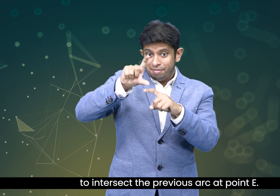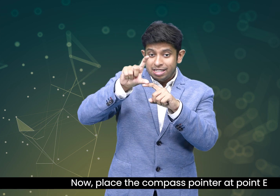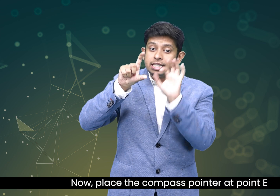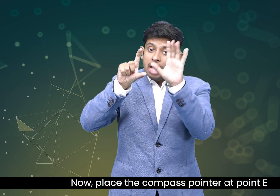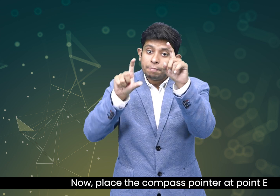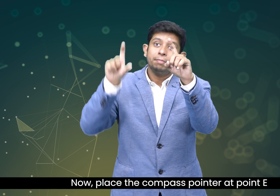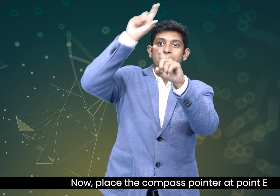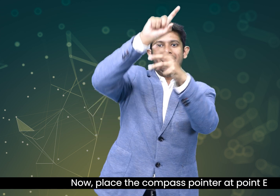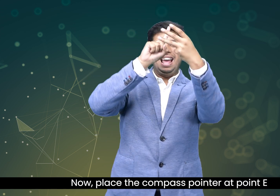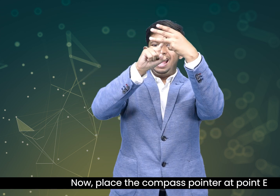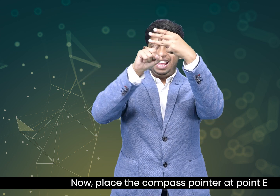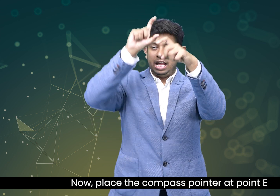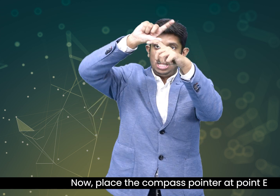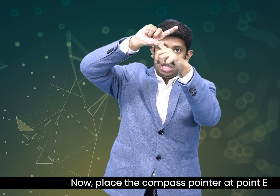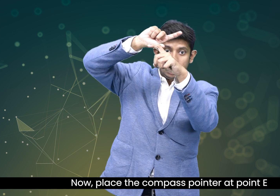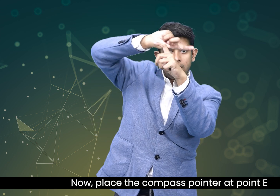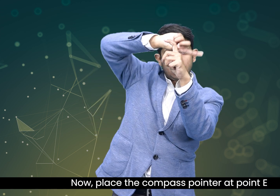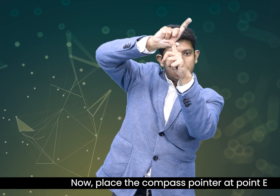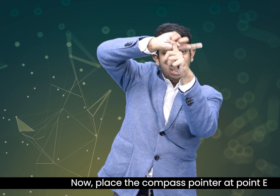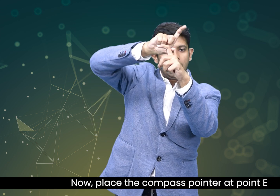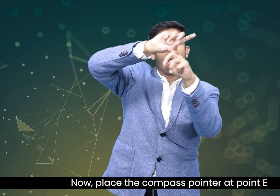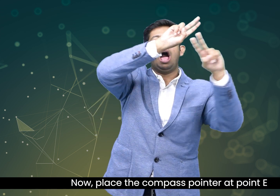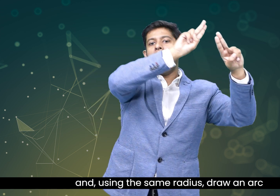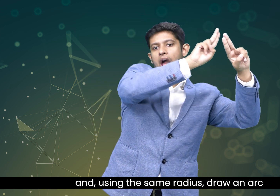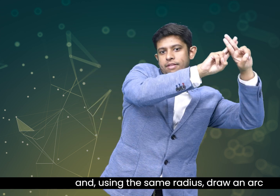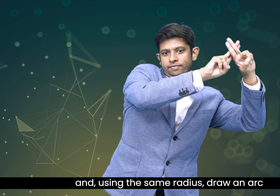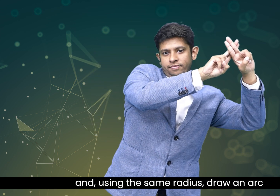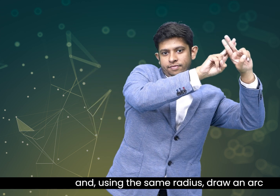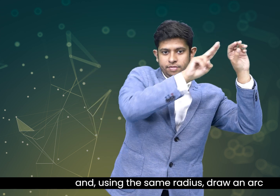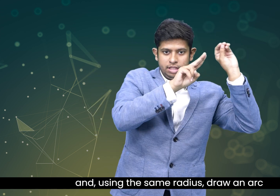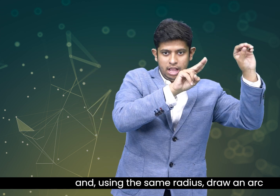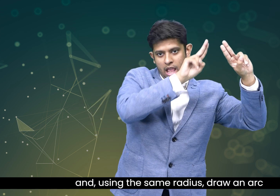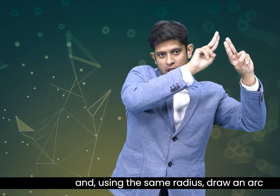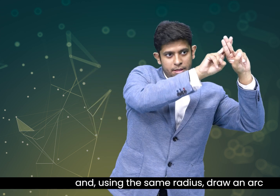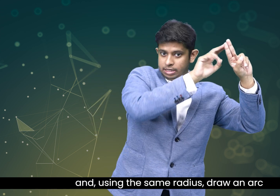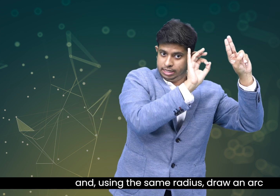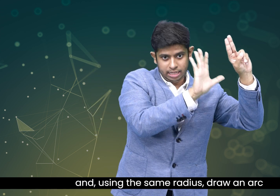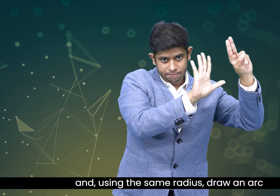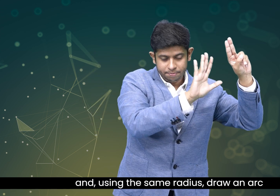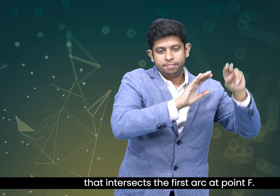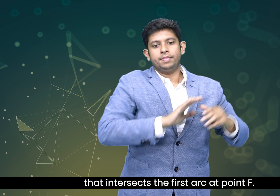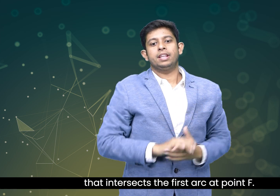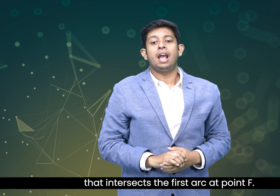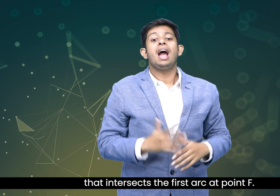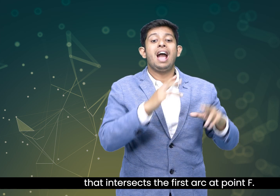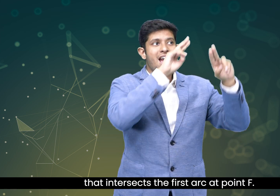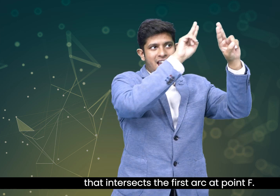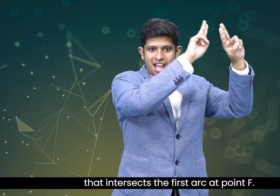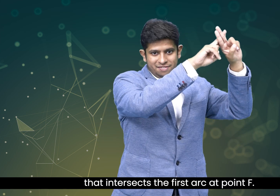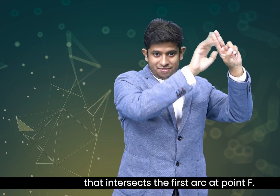Now place the compass pointer at point E and using the same radius, draw an arc that intersects the first arc at point